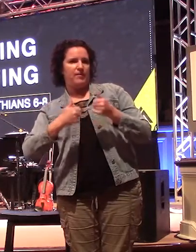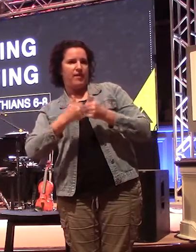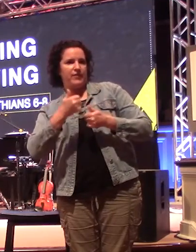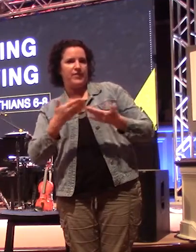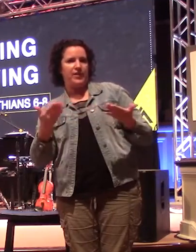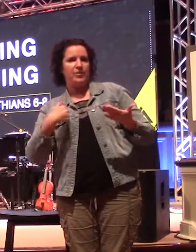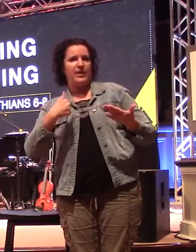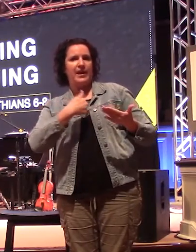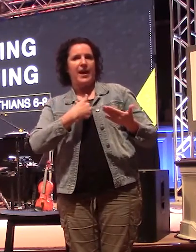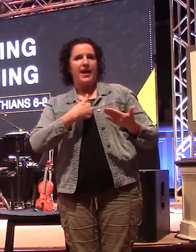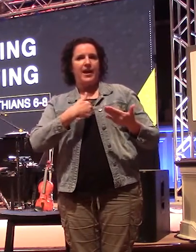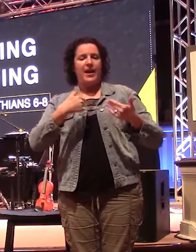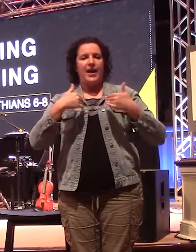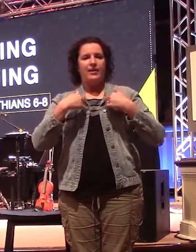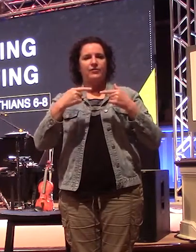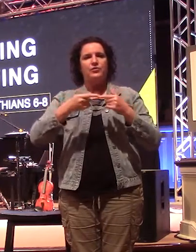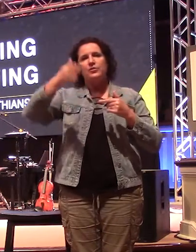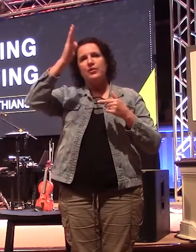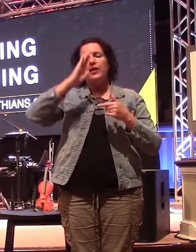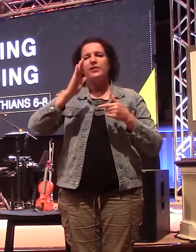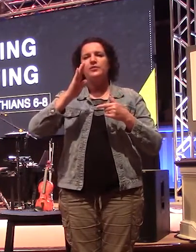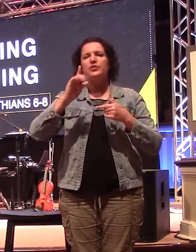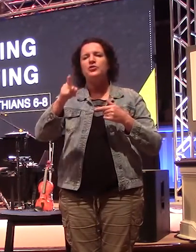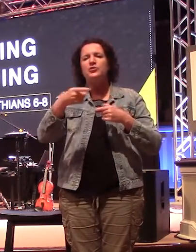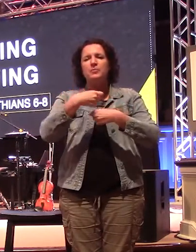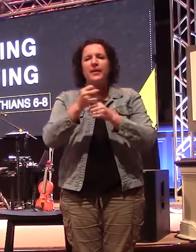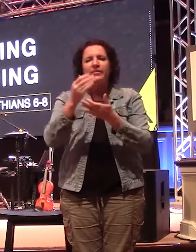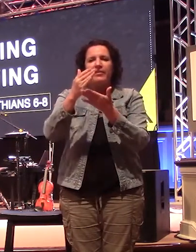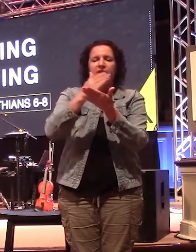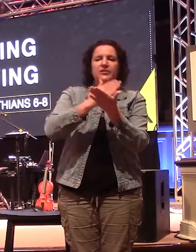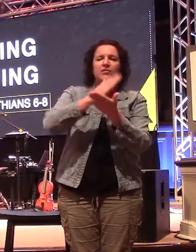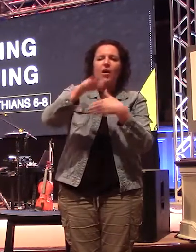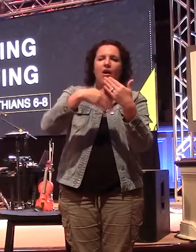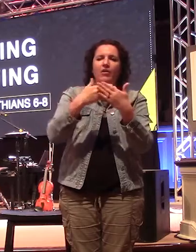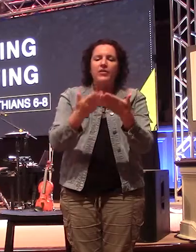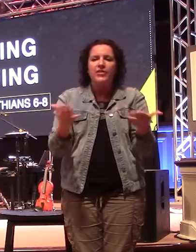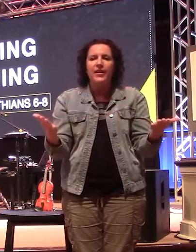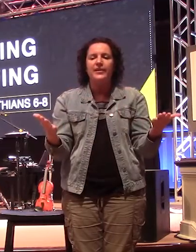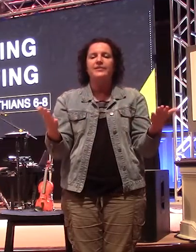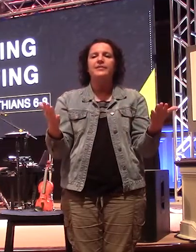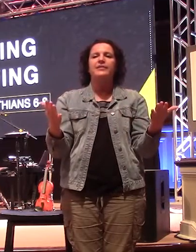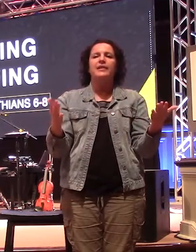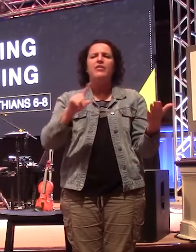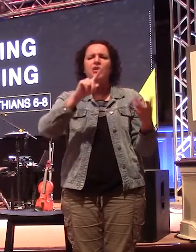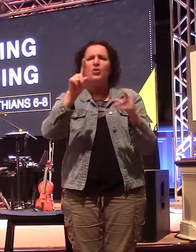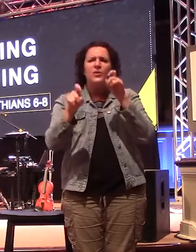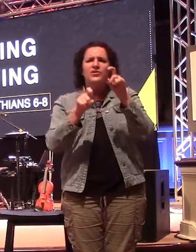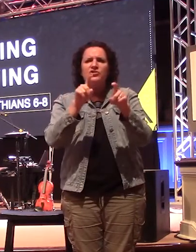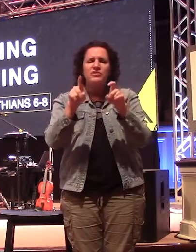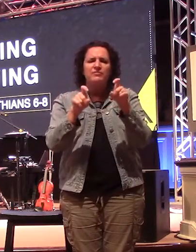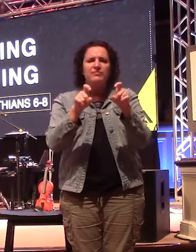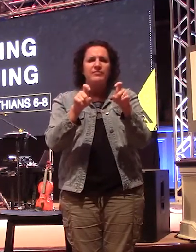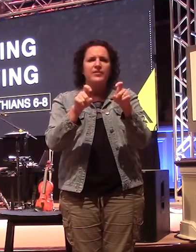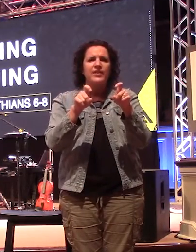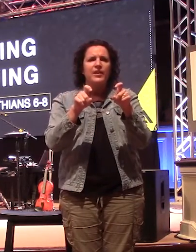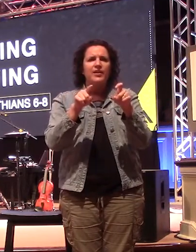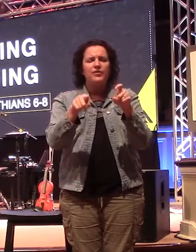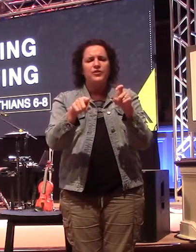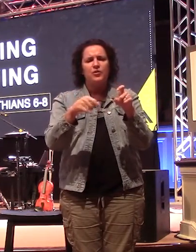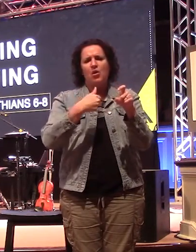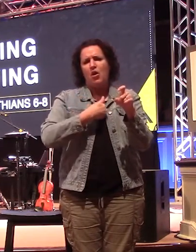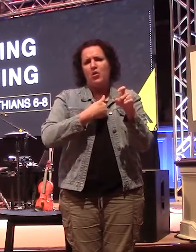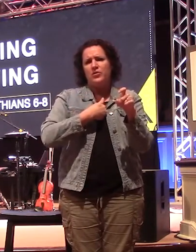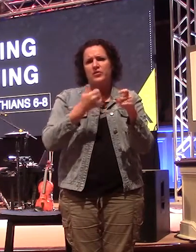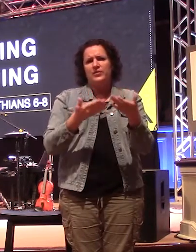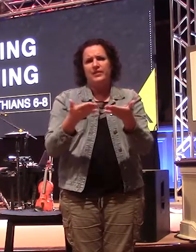God. So as you make that list of all those things God has entrusted to you, but then the question comes, do you own those